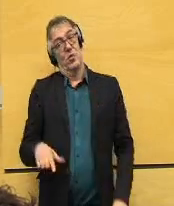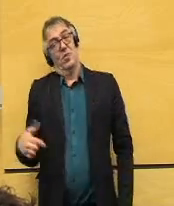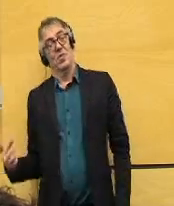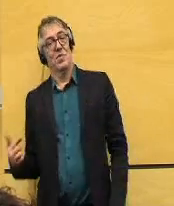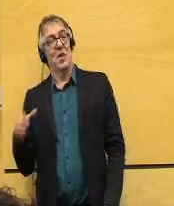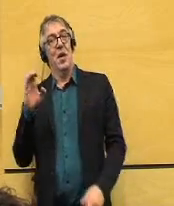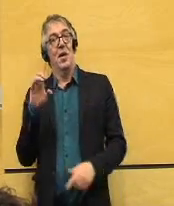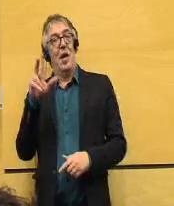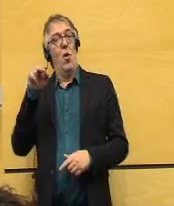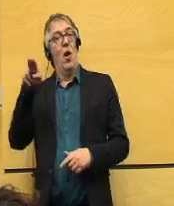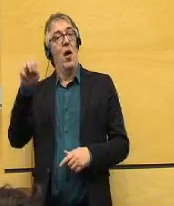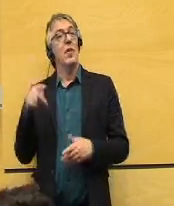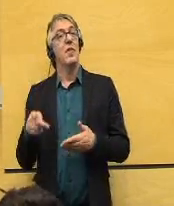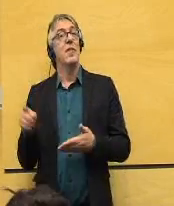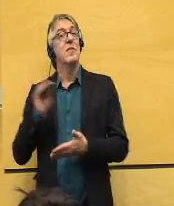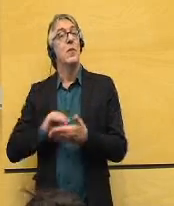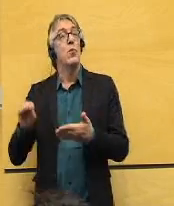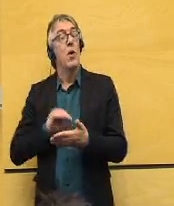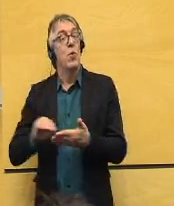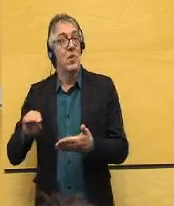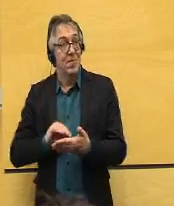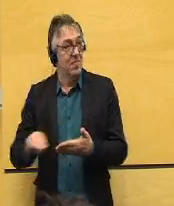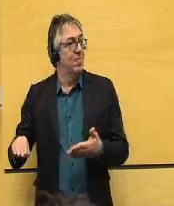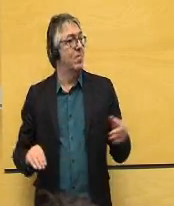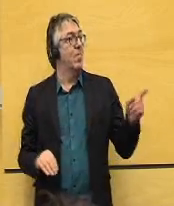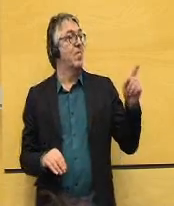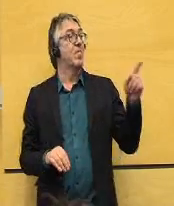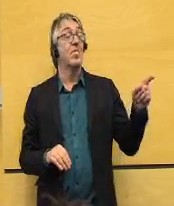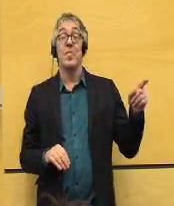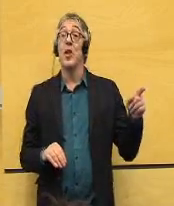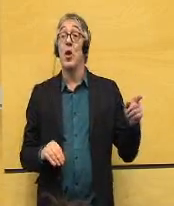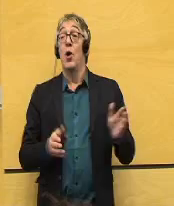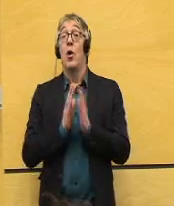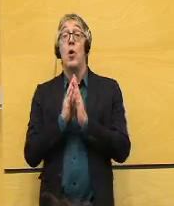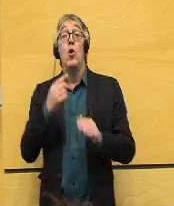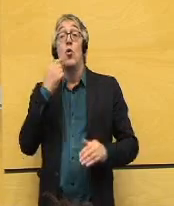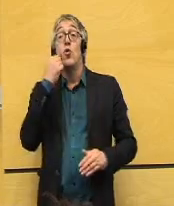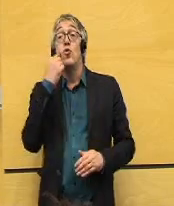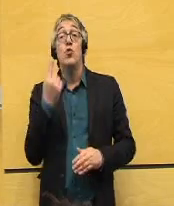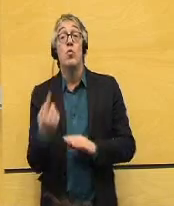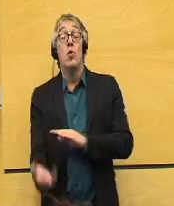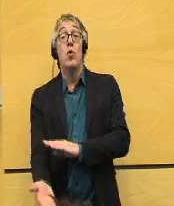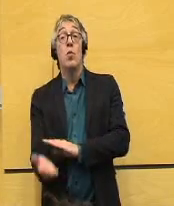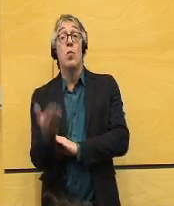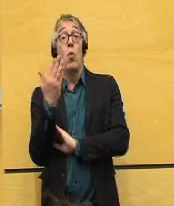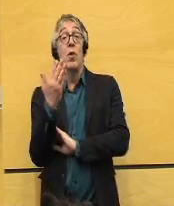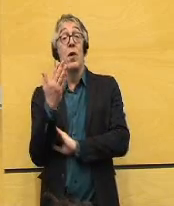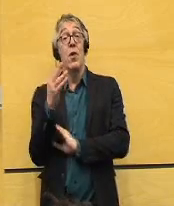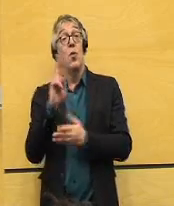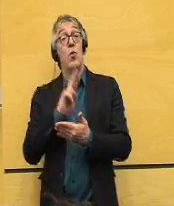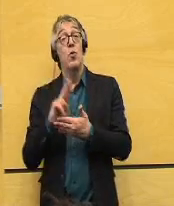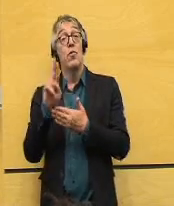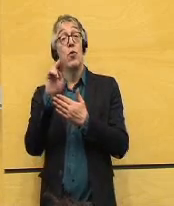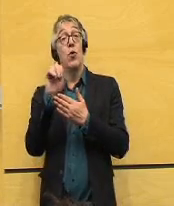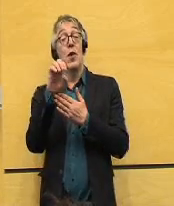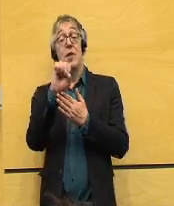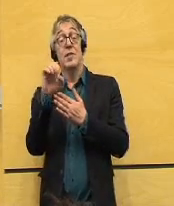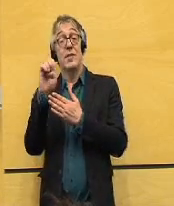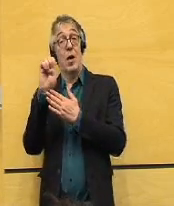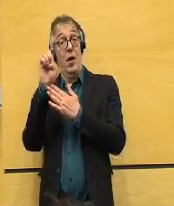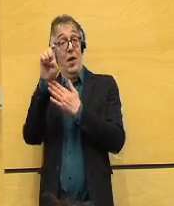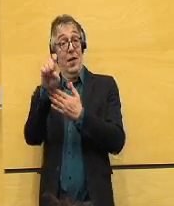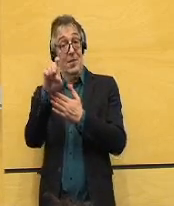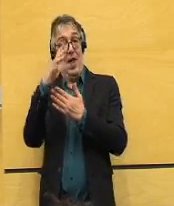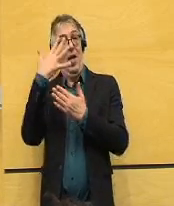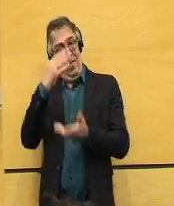Harvey for announcement. There is a morning briefing tomorrow by the Essex University of Essex on